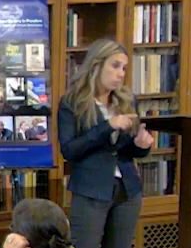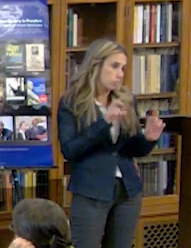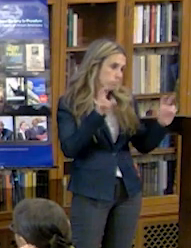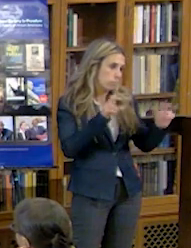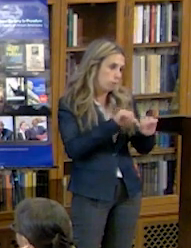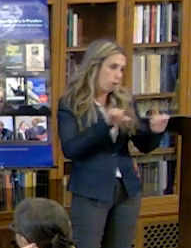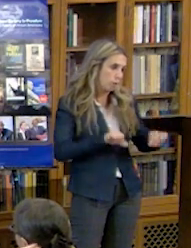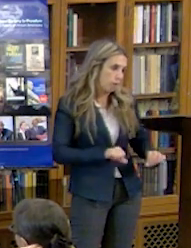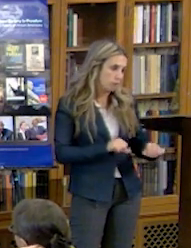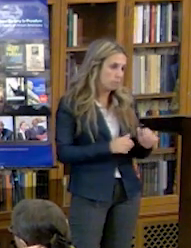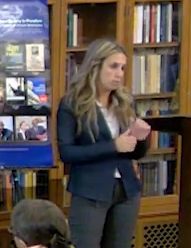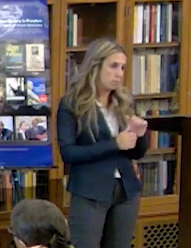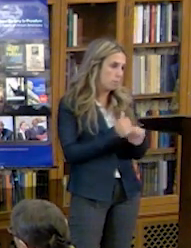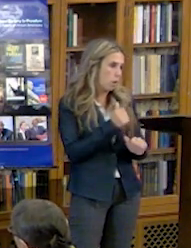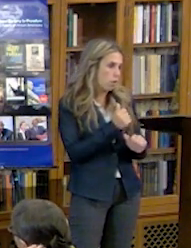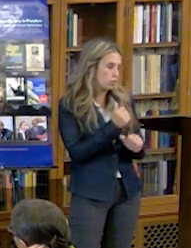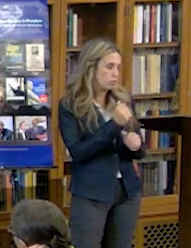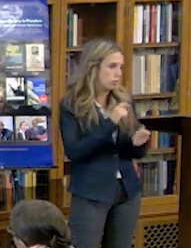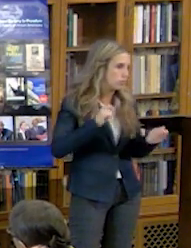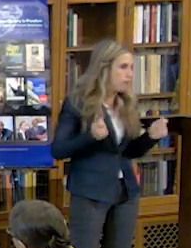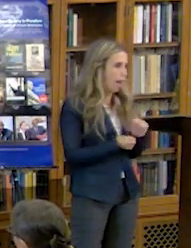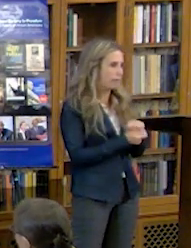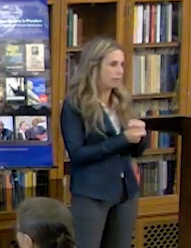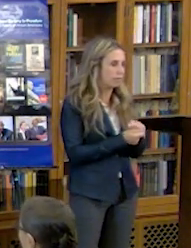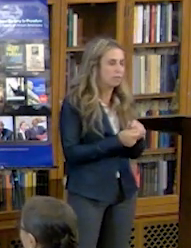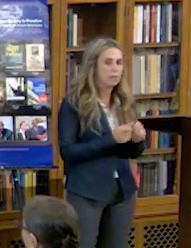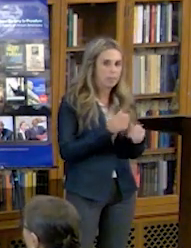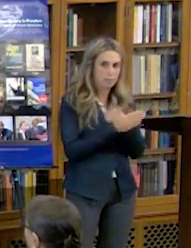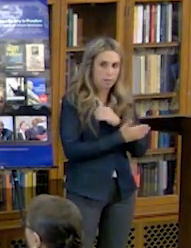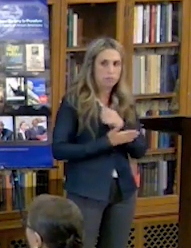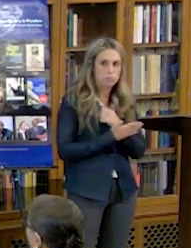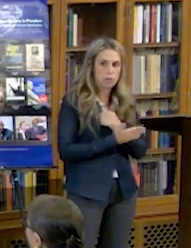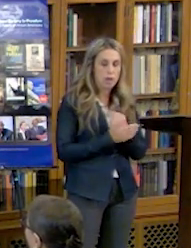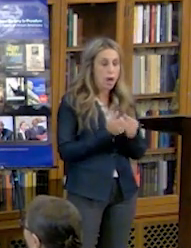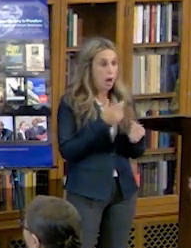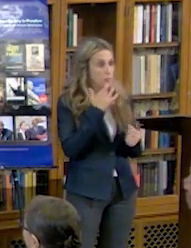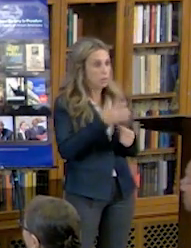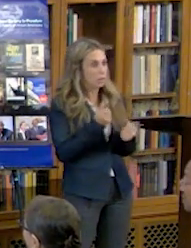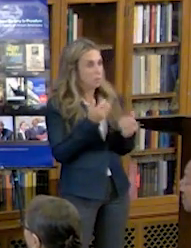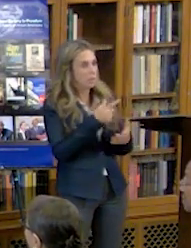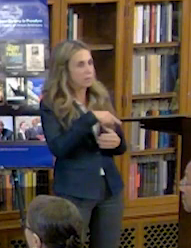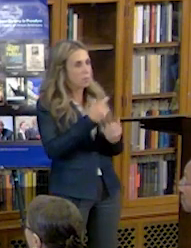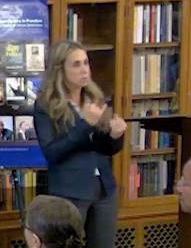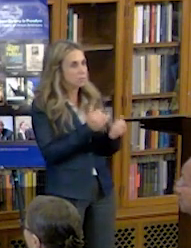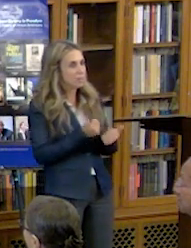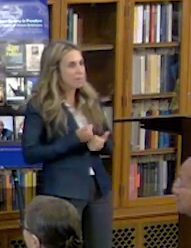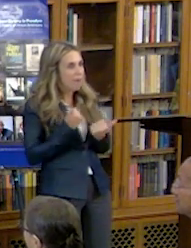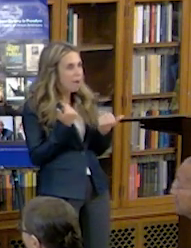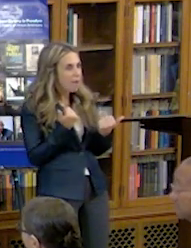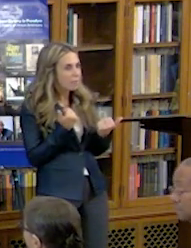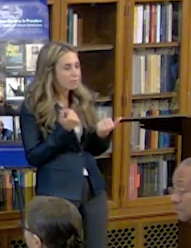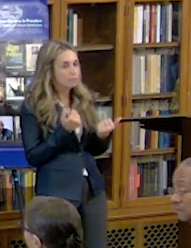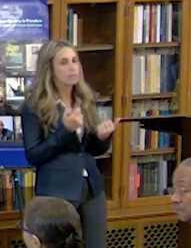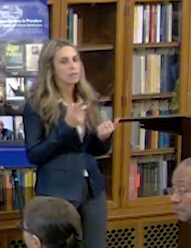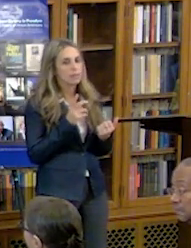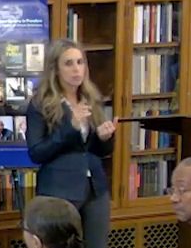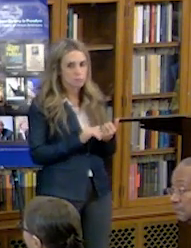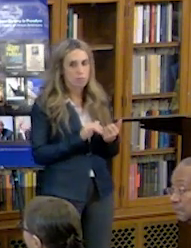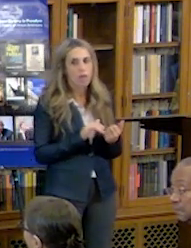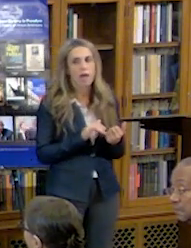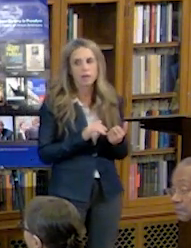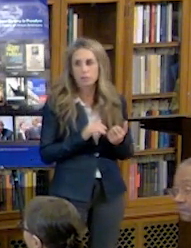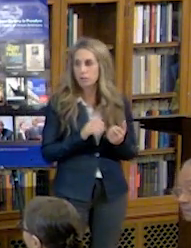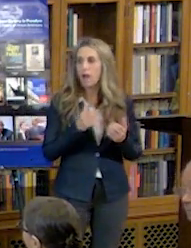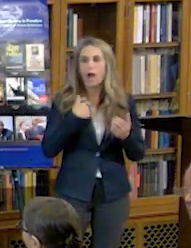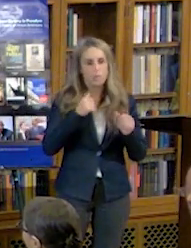radical inaugural Head Start program in the country and I was lucky that many of them were still alive so that's where Oil history became key